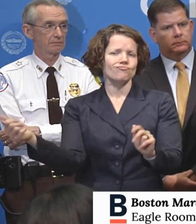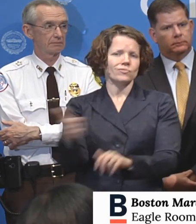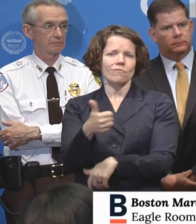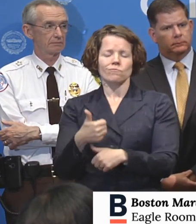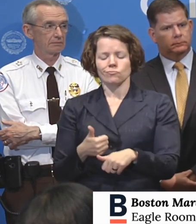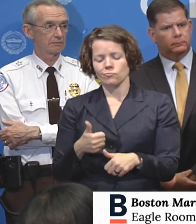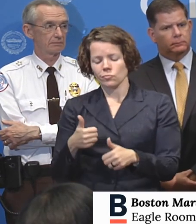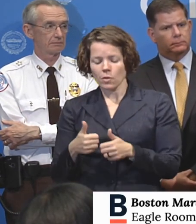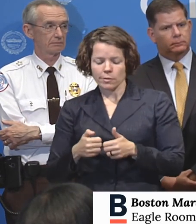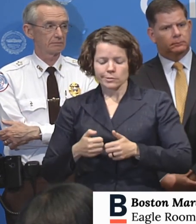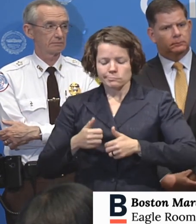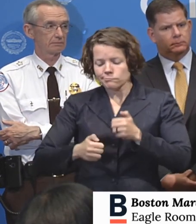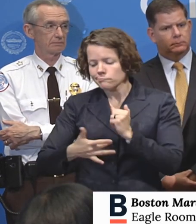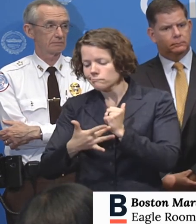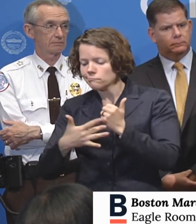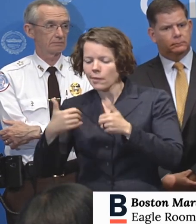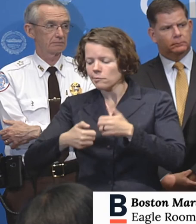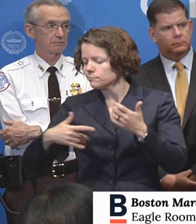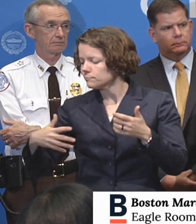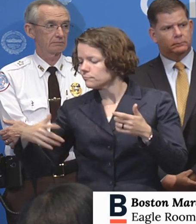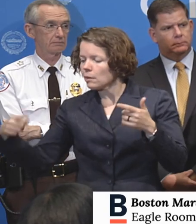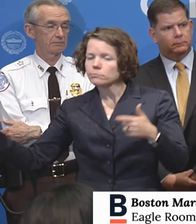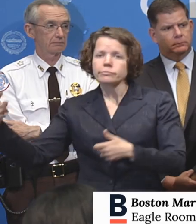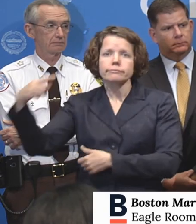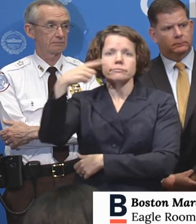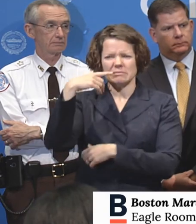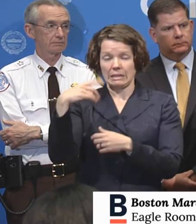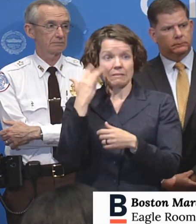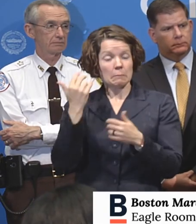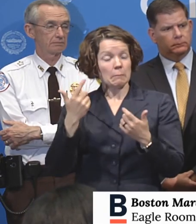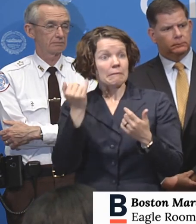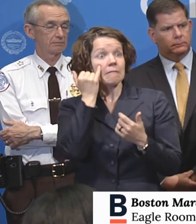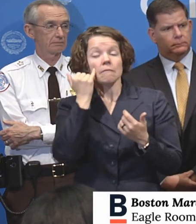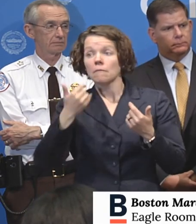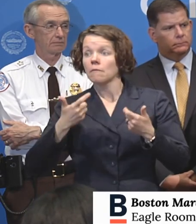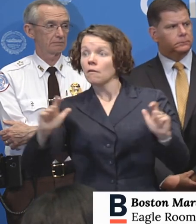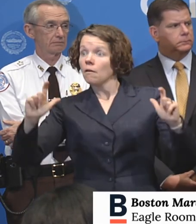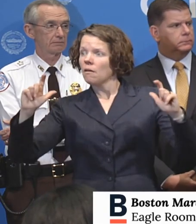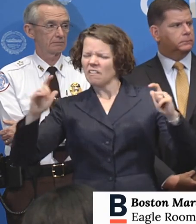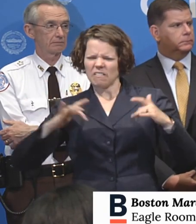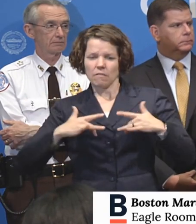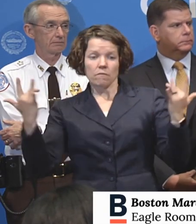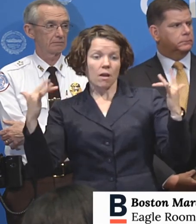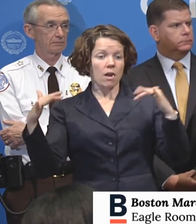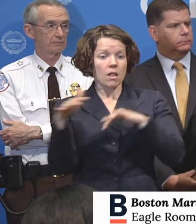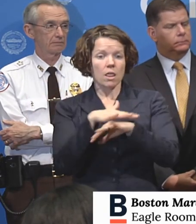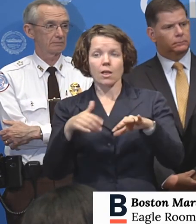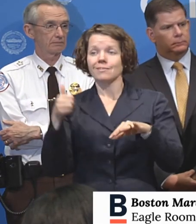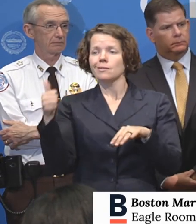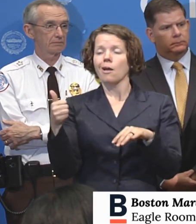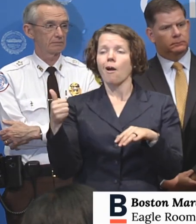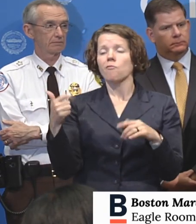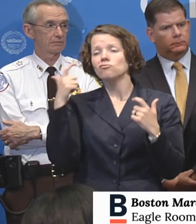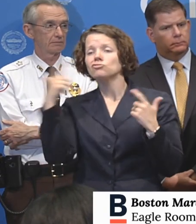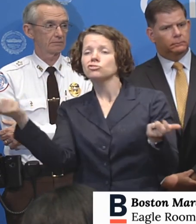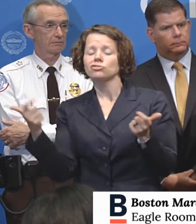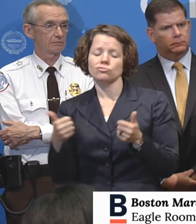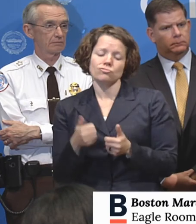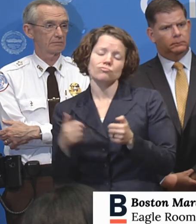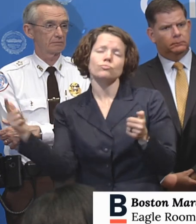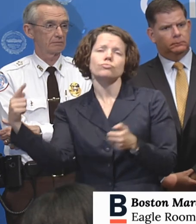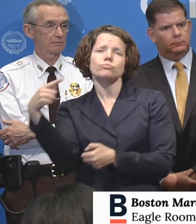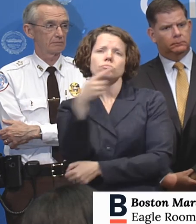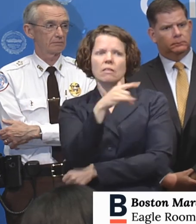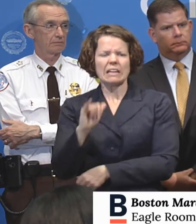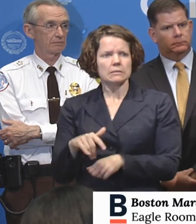flying of drones over any major events at all. The FAA doesn't allow it. BPD, state police, we don't